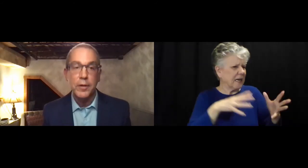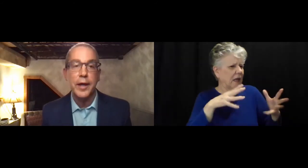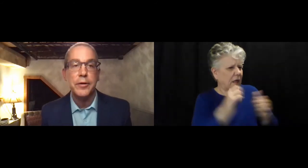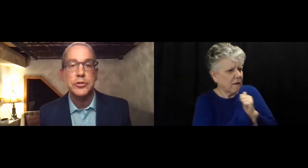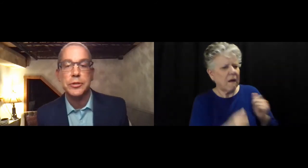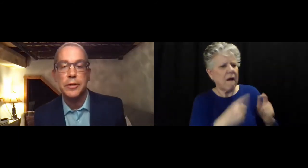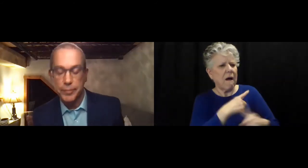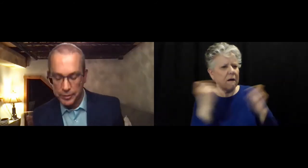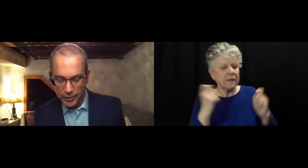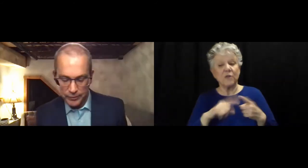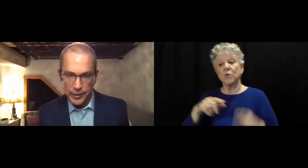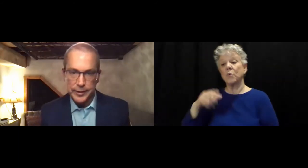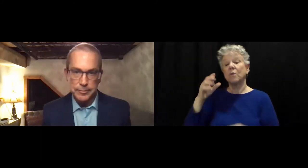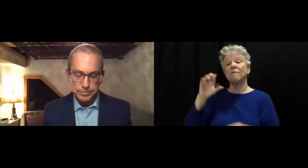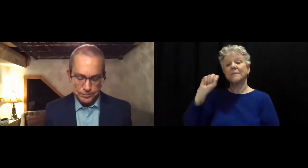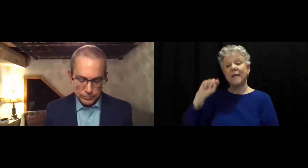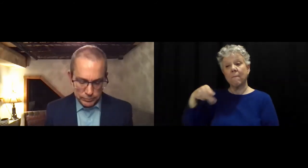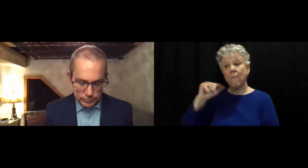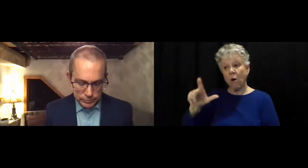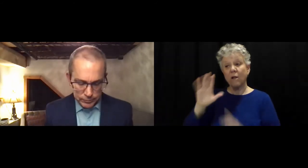the Pauline notion of the divine folly.